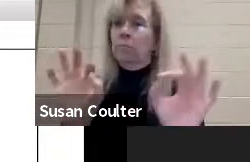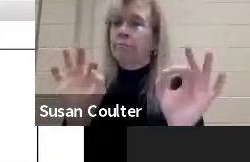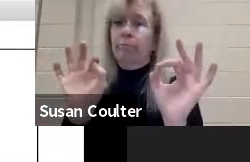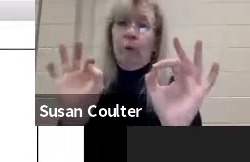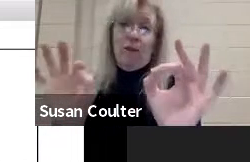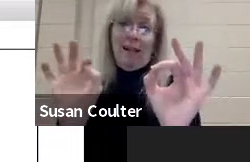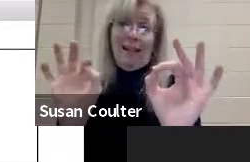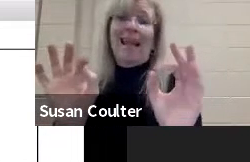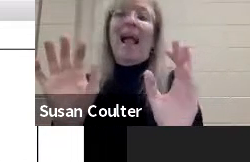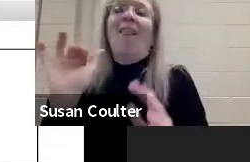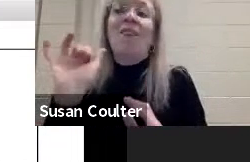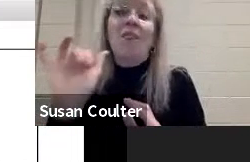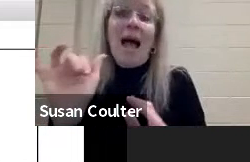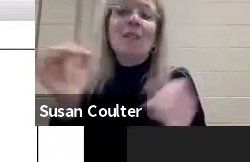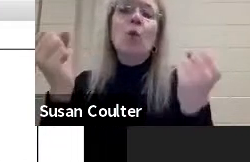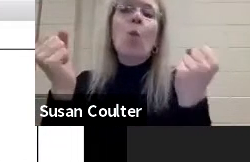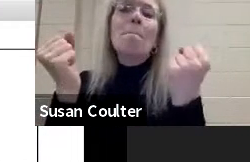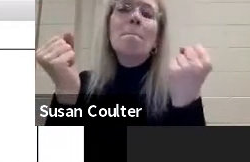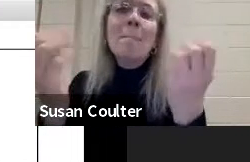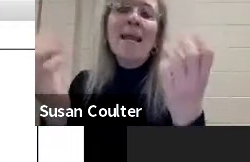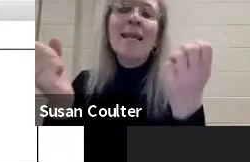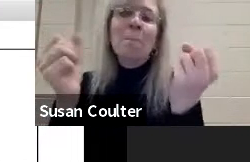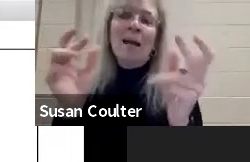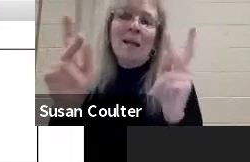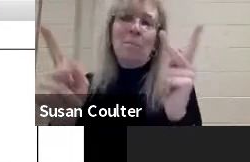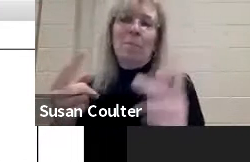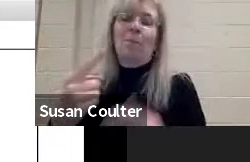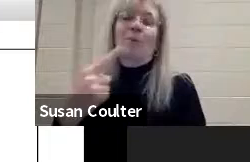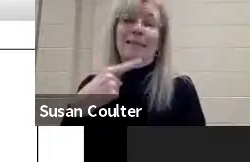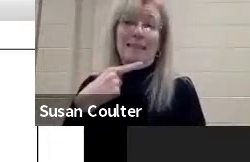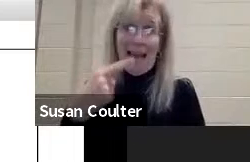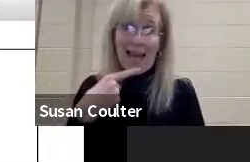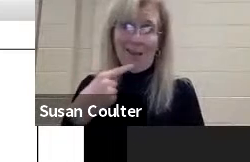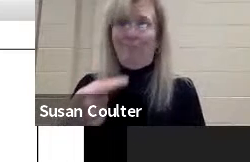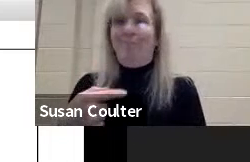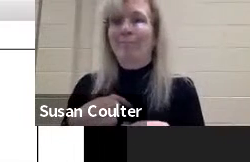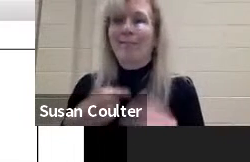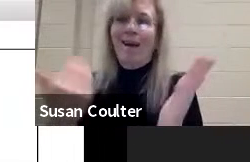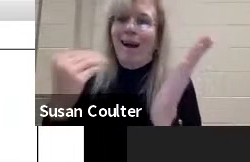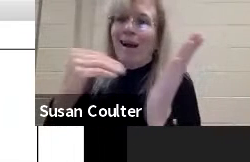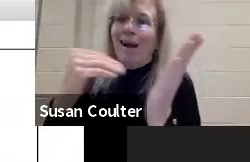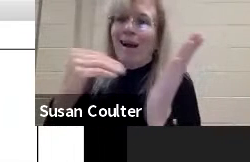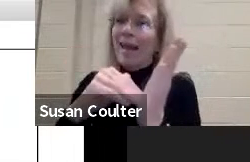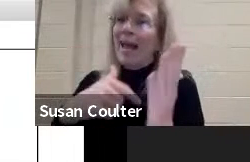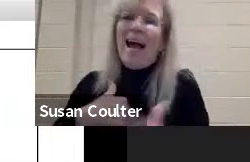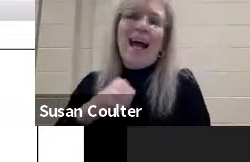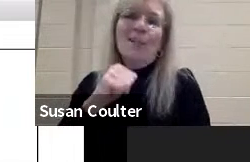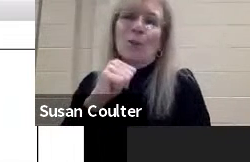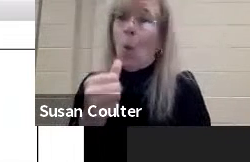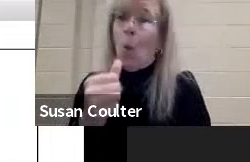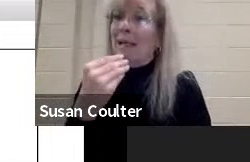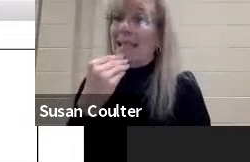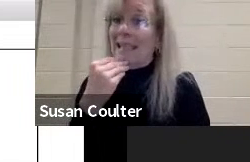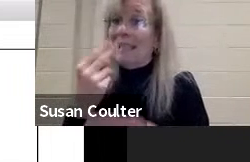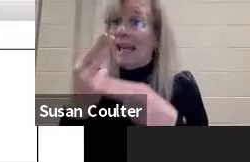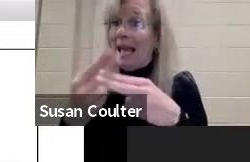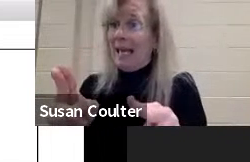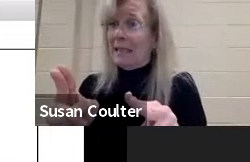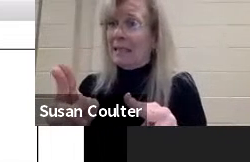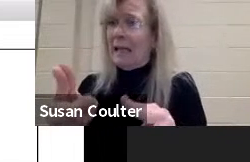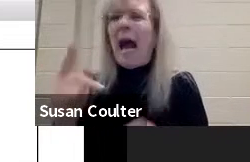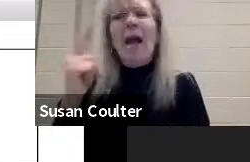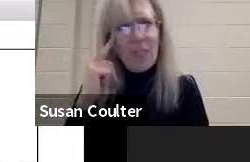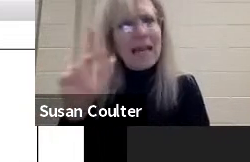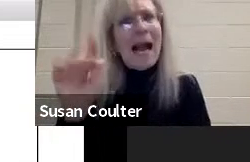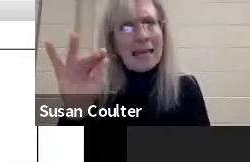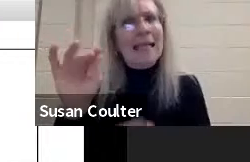PR perfectly. That's what many people said. Again, I don't eat